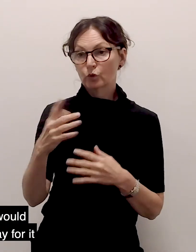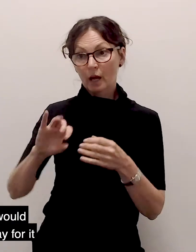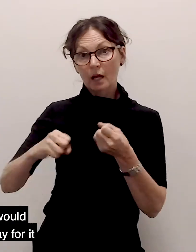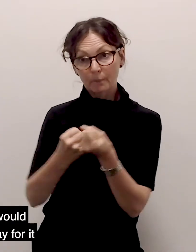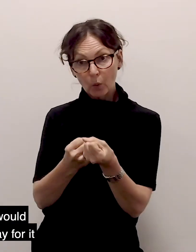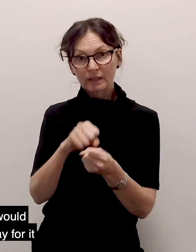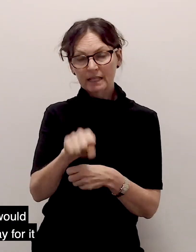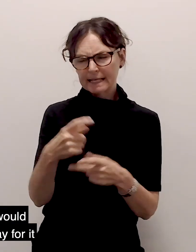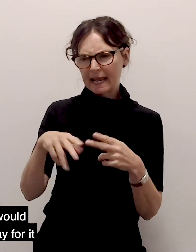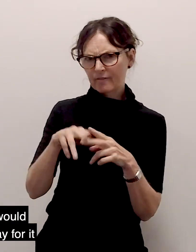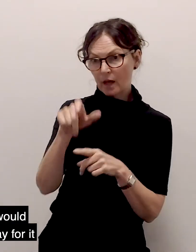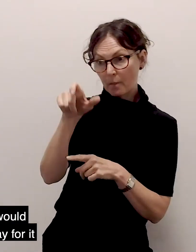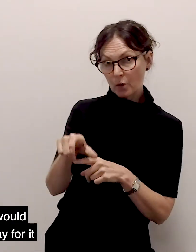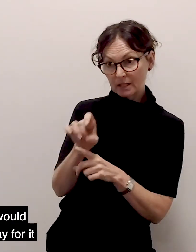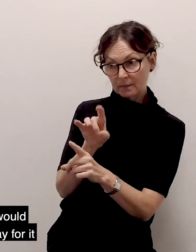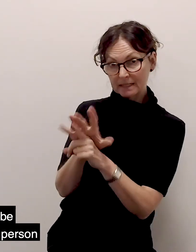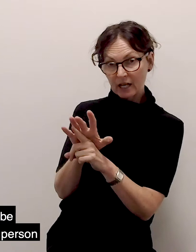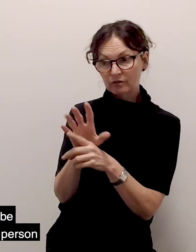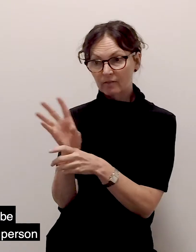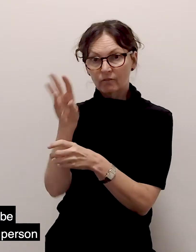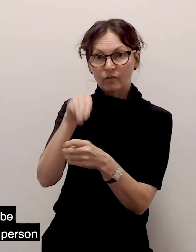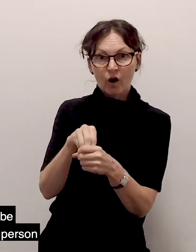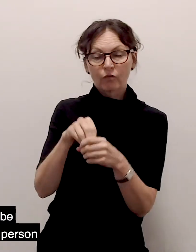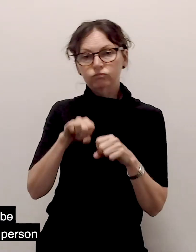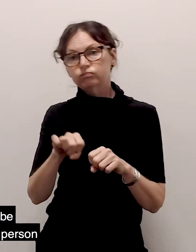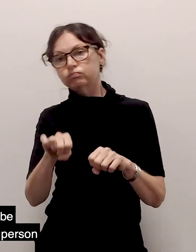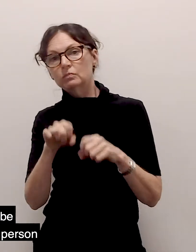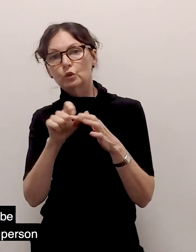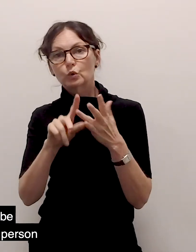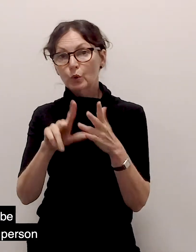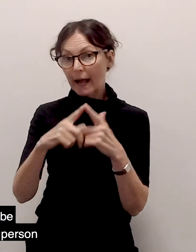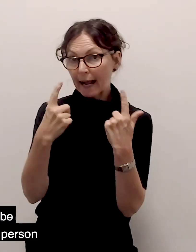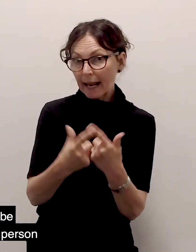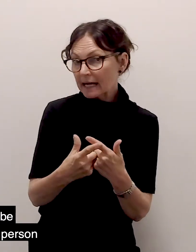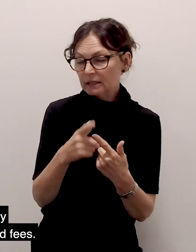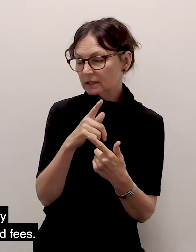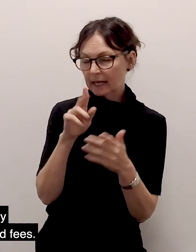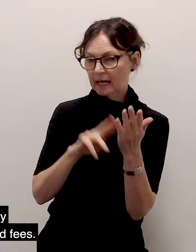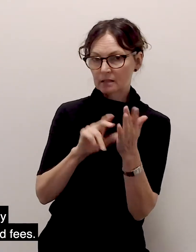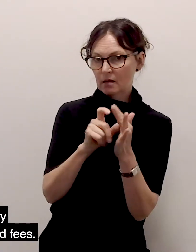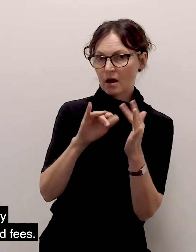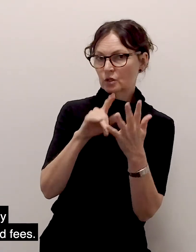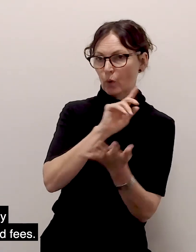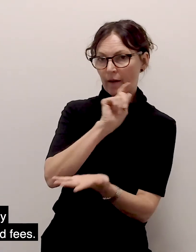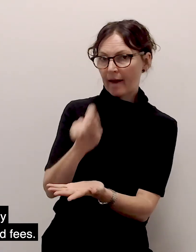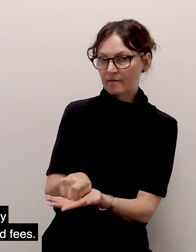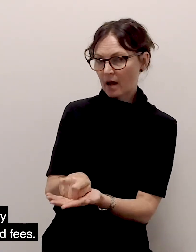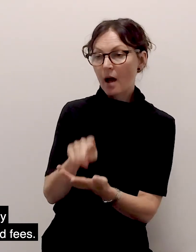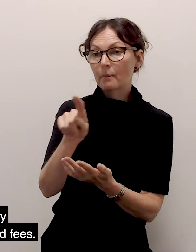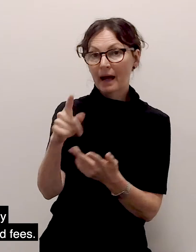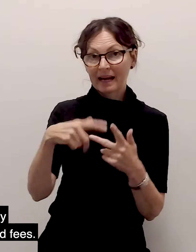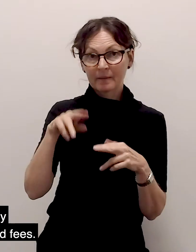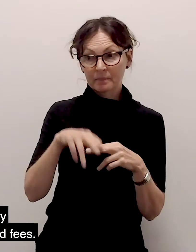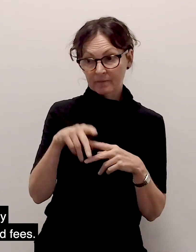themselves, then that person would probably have to pay for it. But if it's just to be there to support the person, then they really shouldn't be